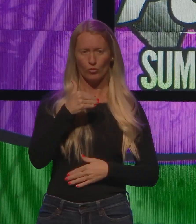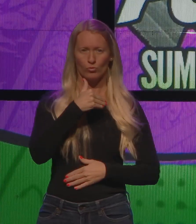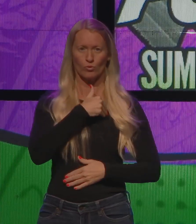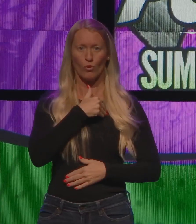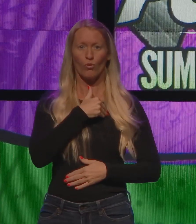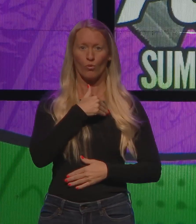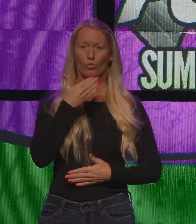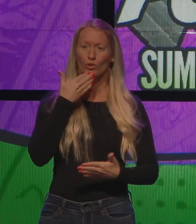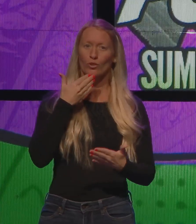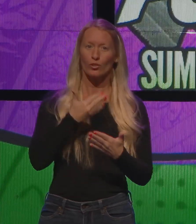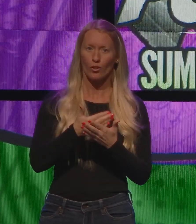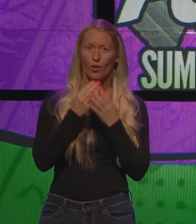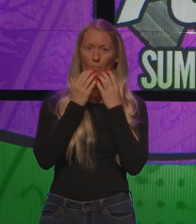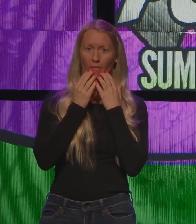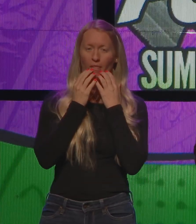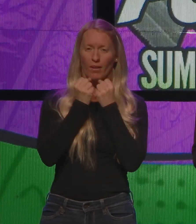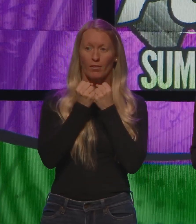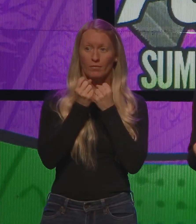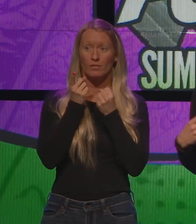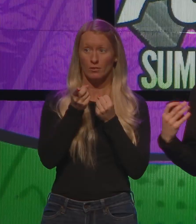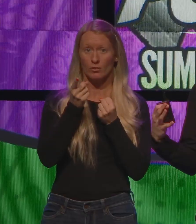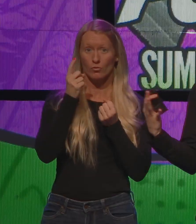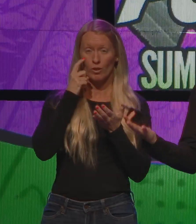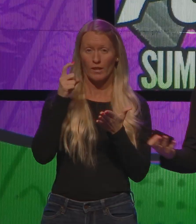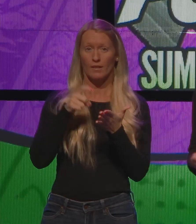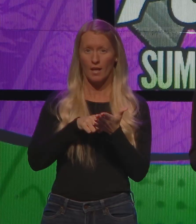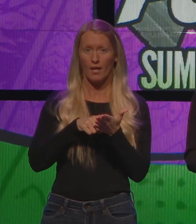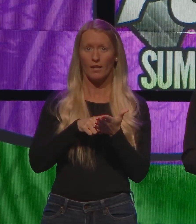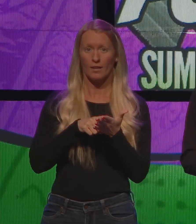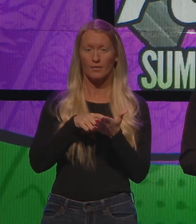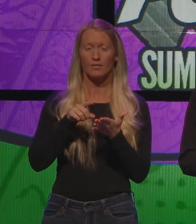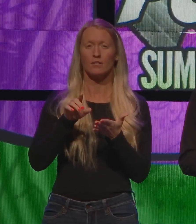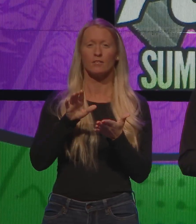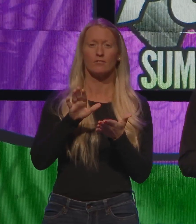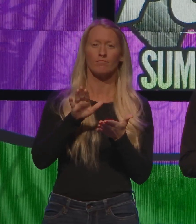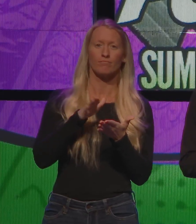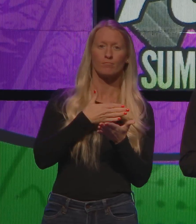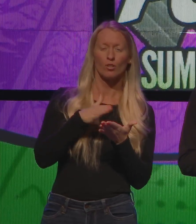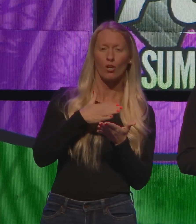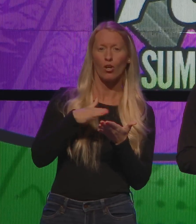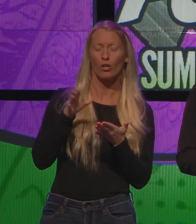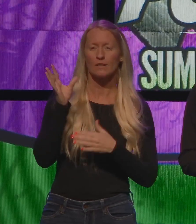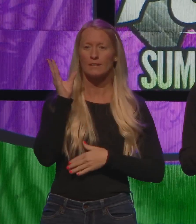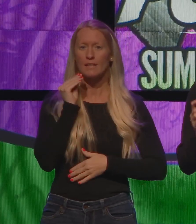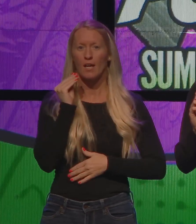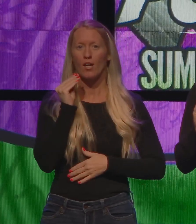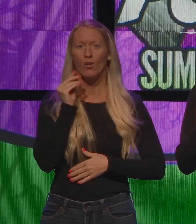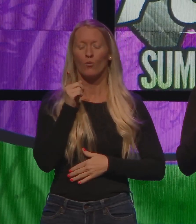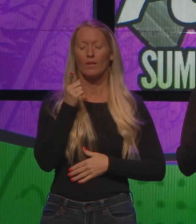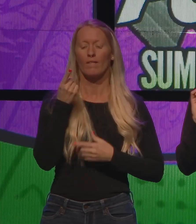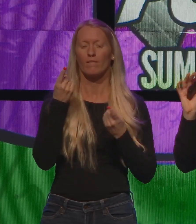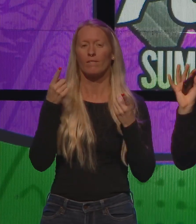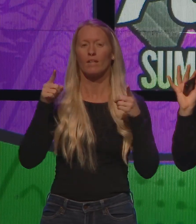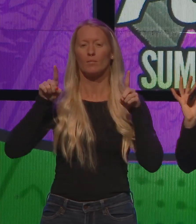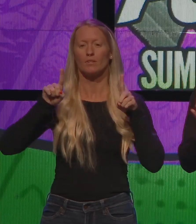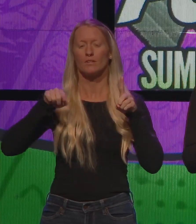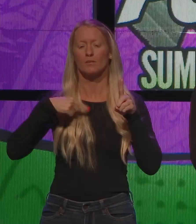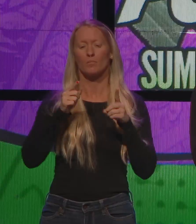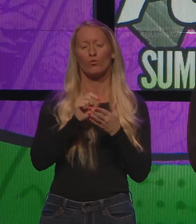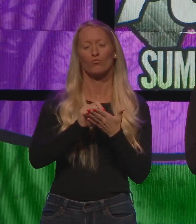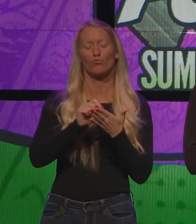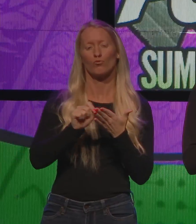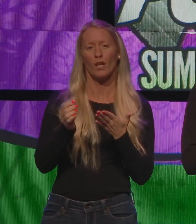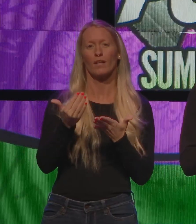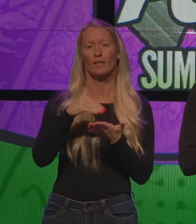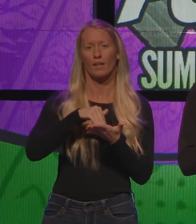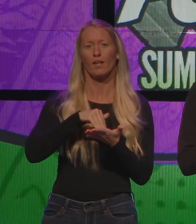beloved. You guys will recognize the tune. It's a famous hymn that's kind of been rewritten. But I want you, as we move into